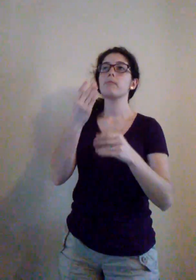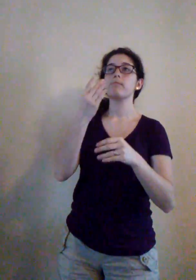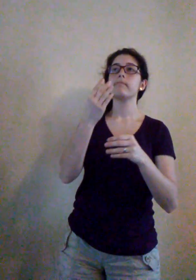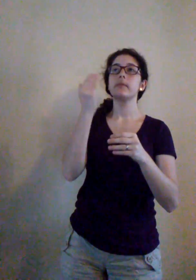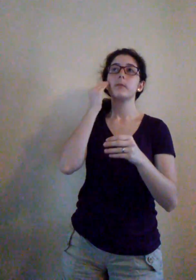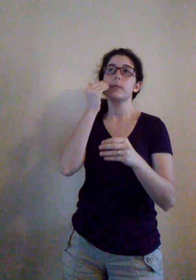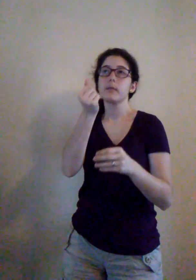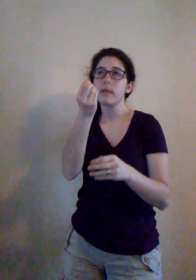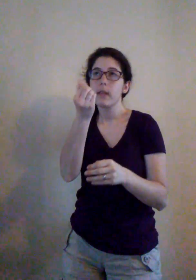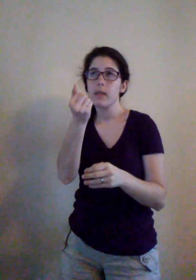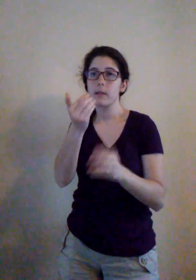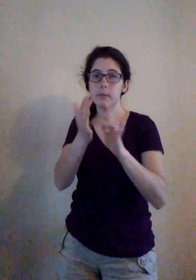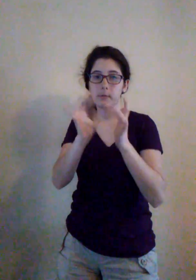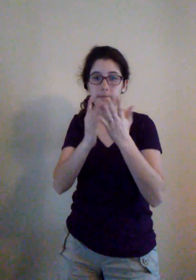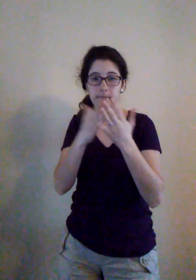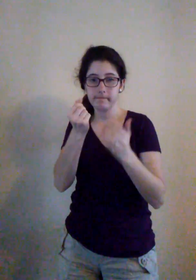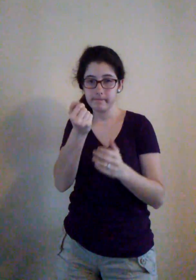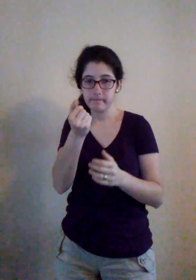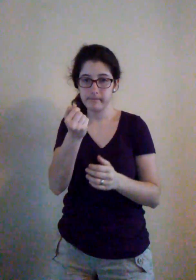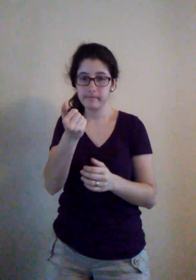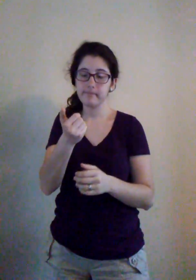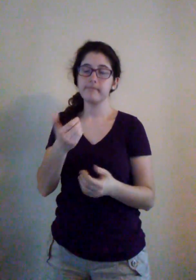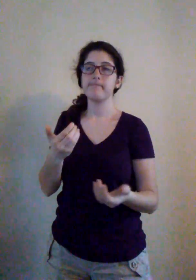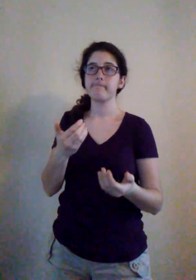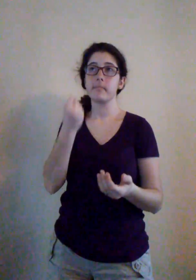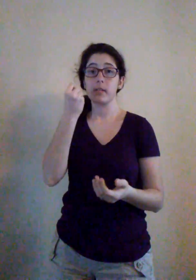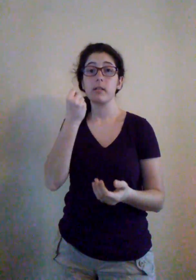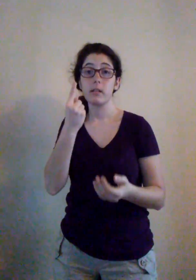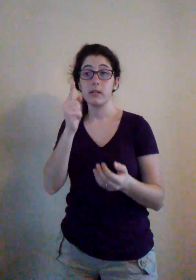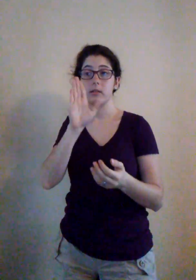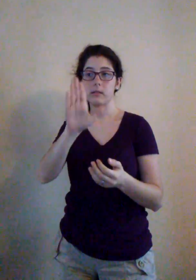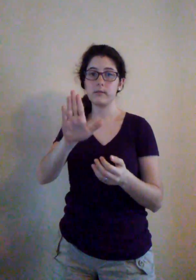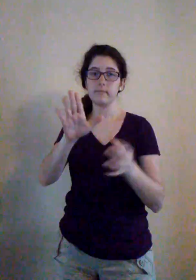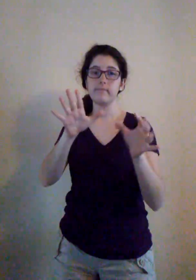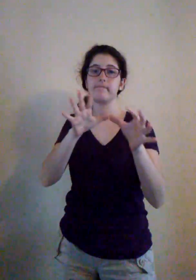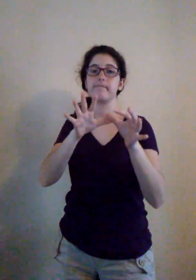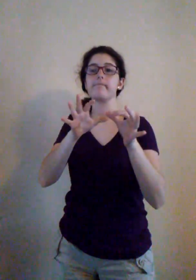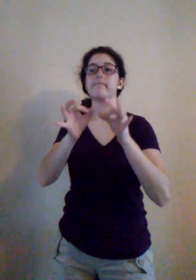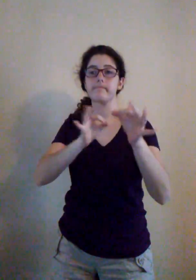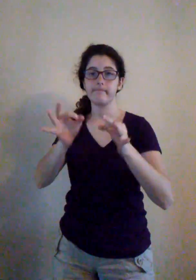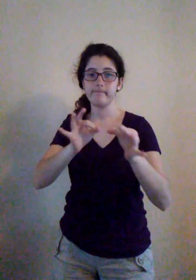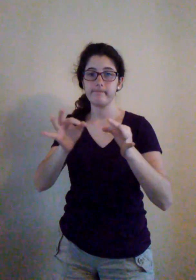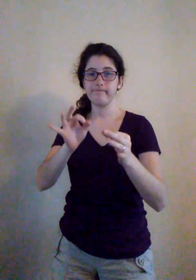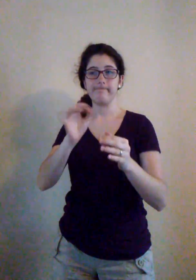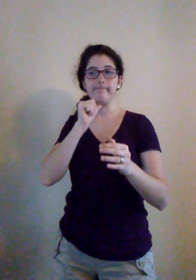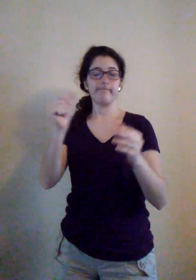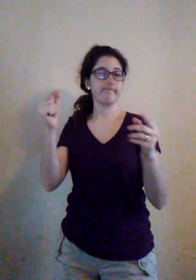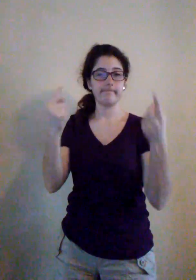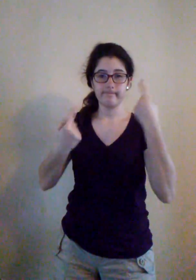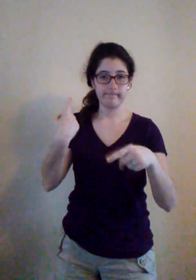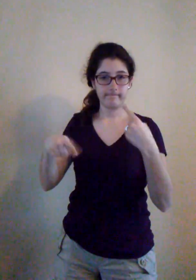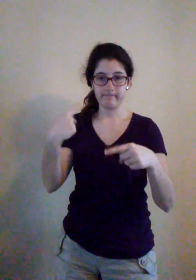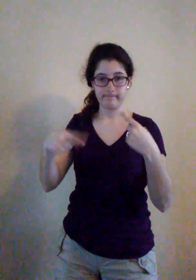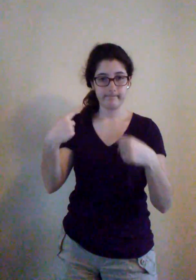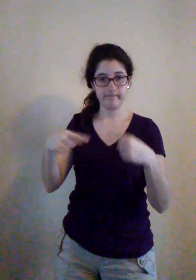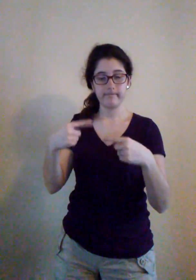pretty weird. But yeah, I understand what you're saying, and they're not going to push back on it particularly. The people who ask the